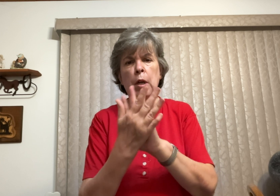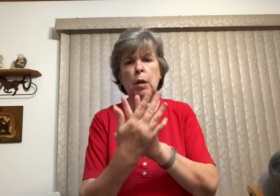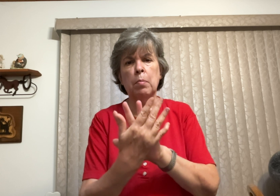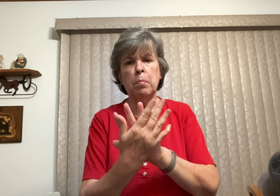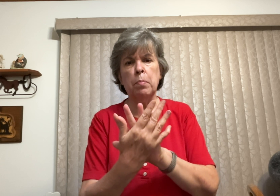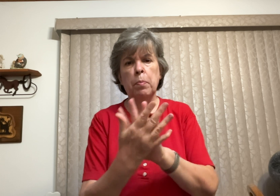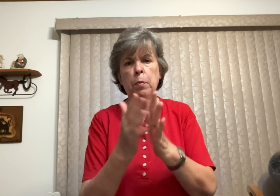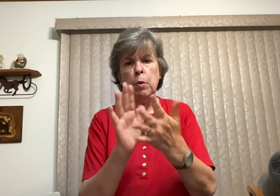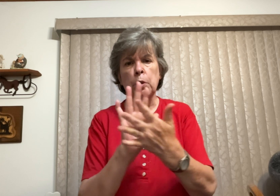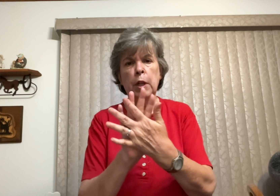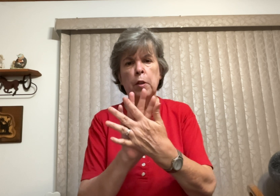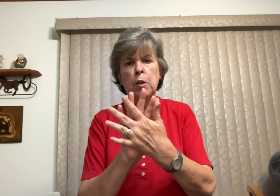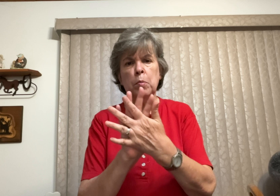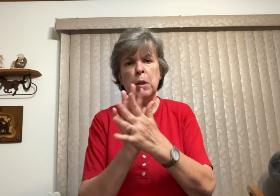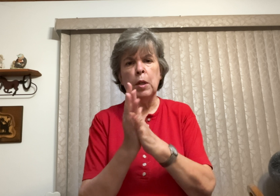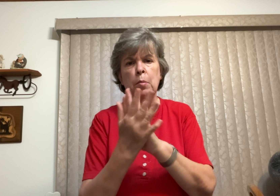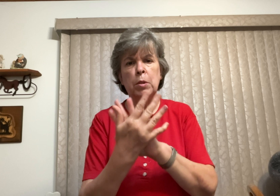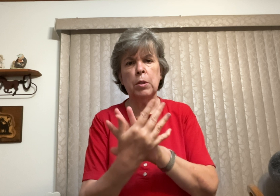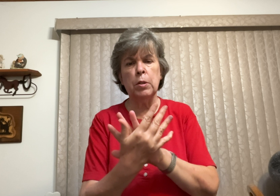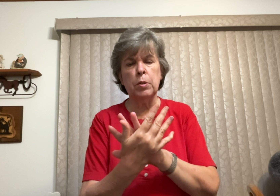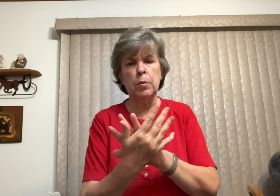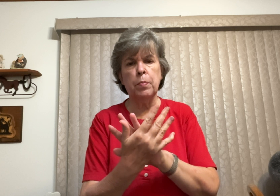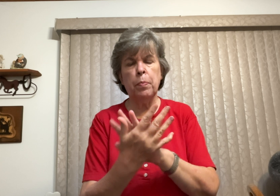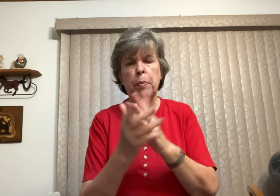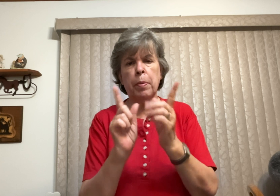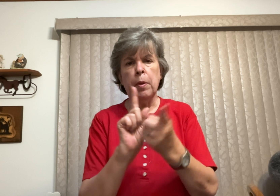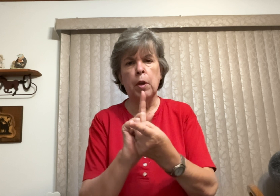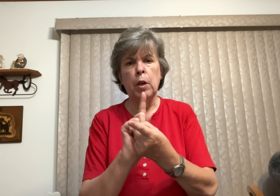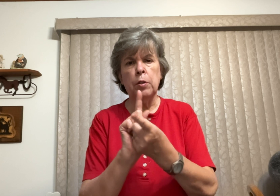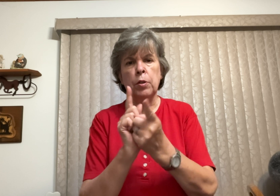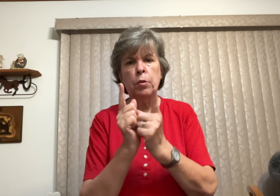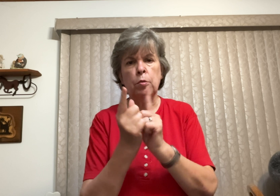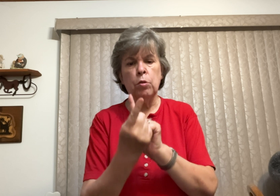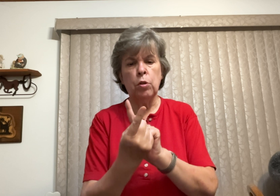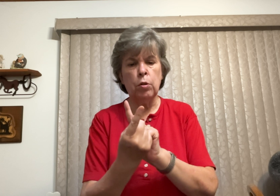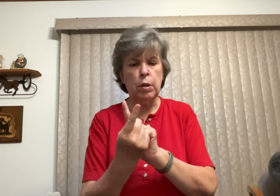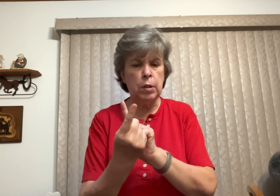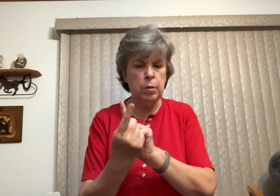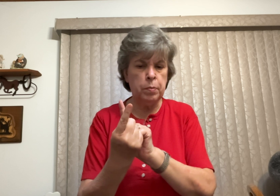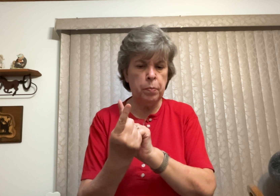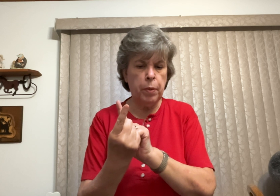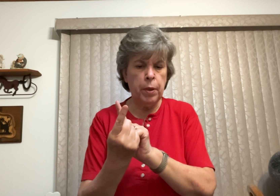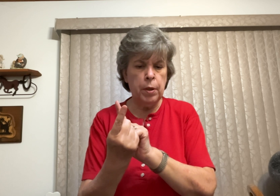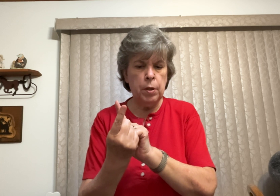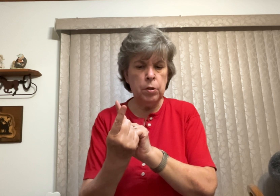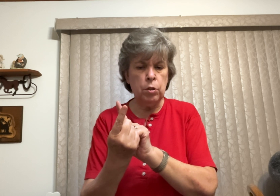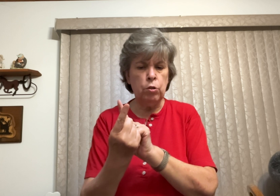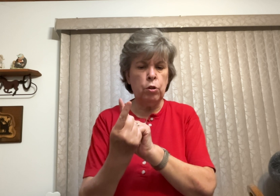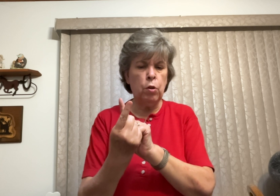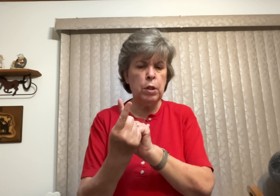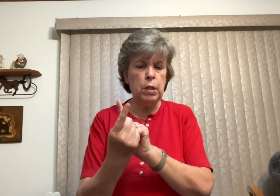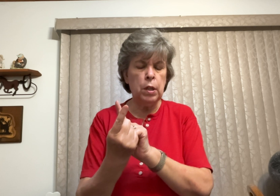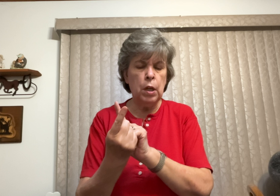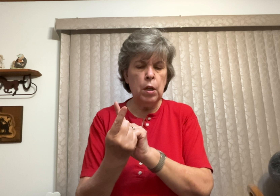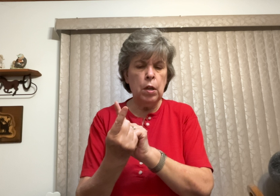become, whereas like this becomes this. Okay, so turn it. So you turn it.